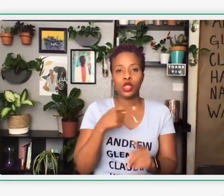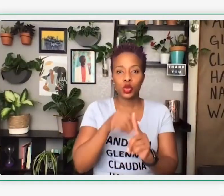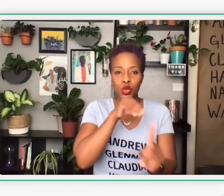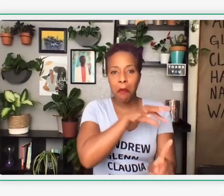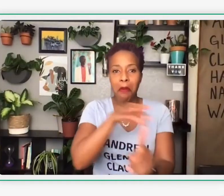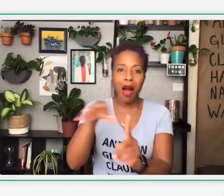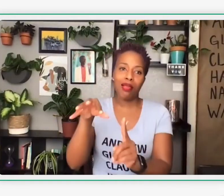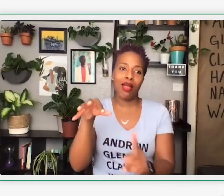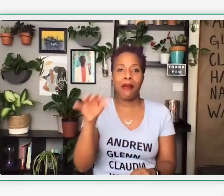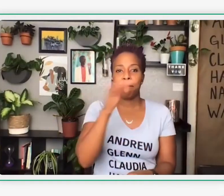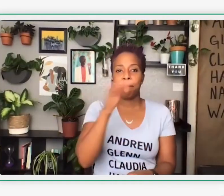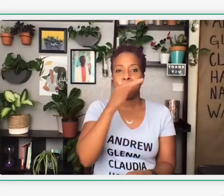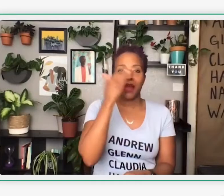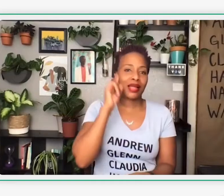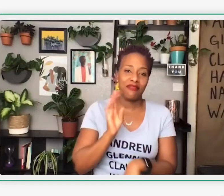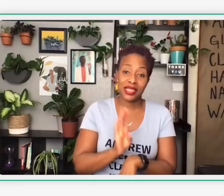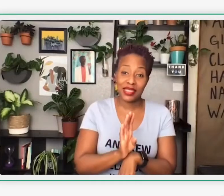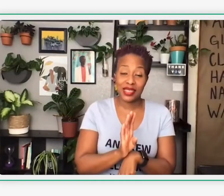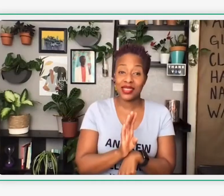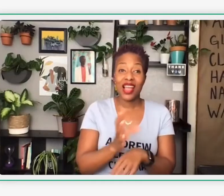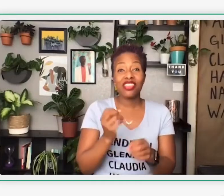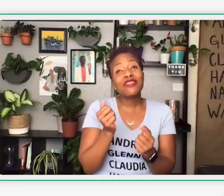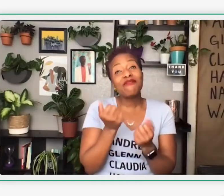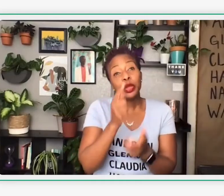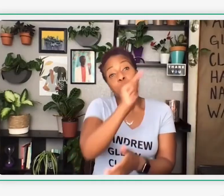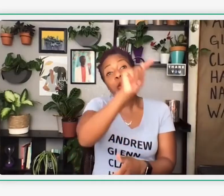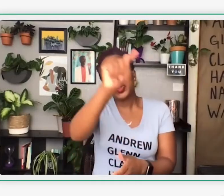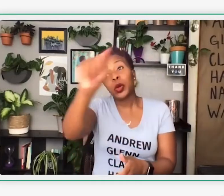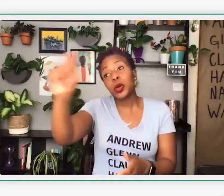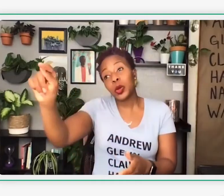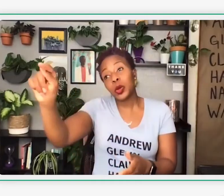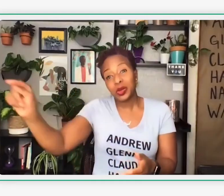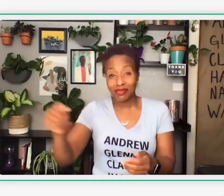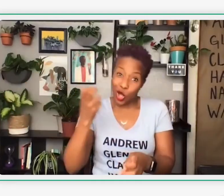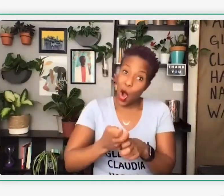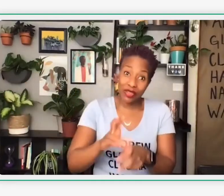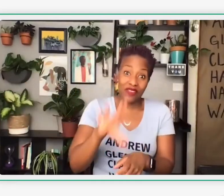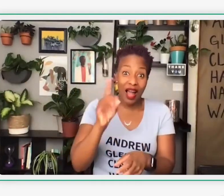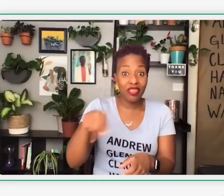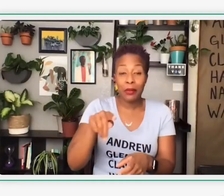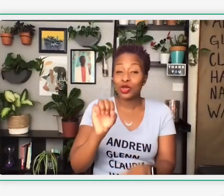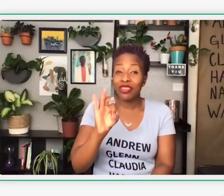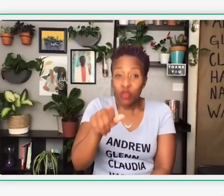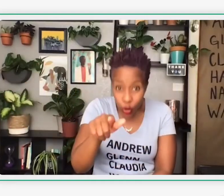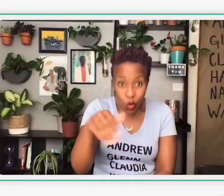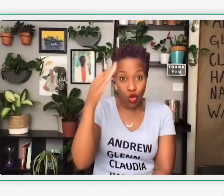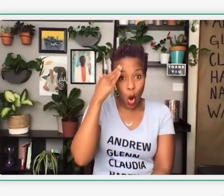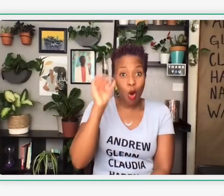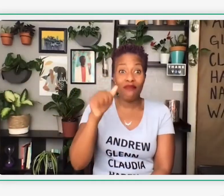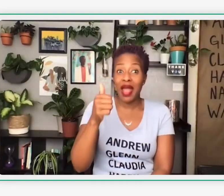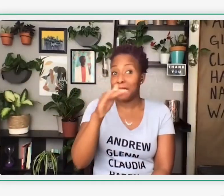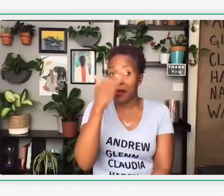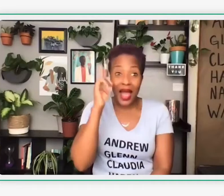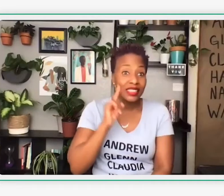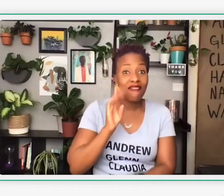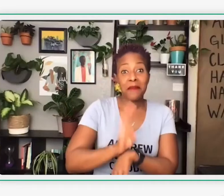And I want to emphasize what was important for me is to spotlight and highlight these Black-owned businesses. It was hard to find